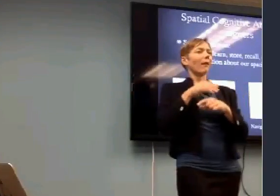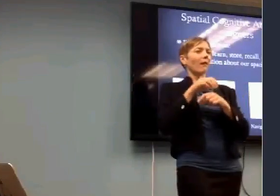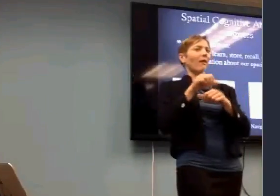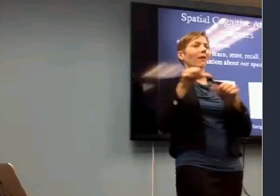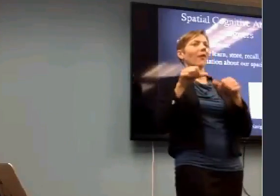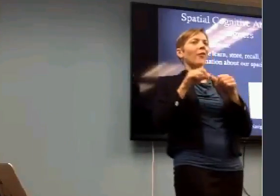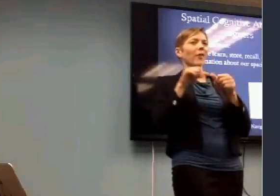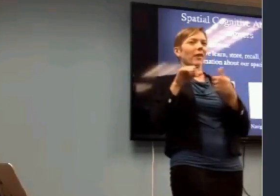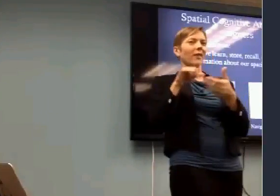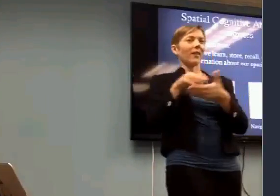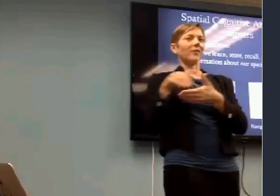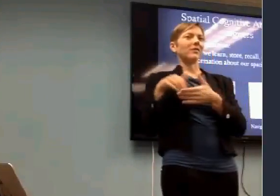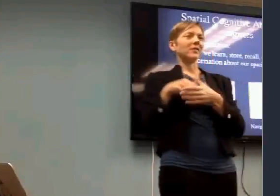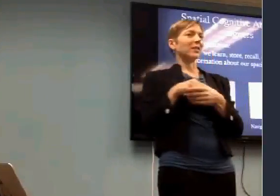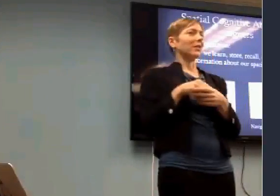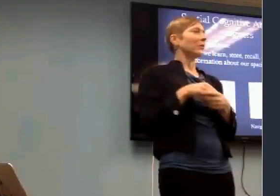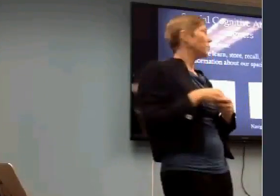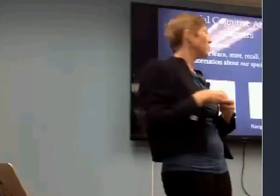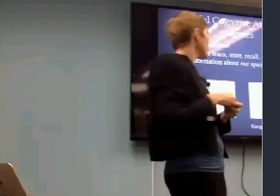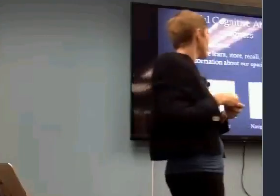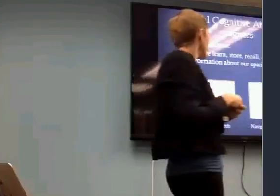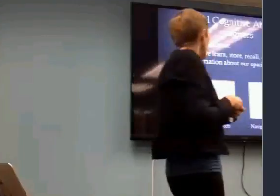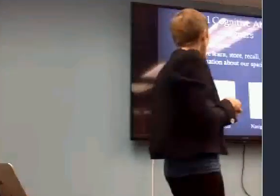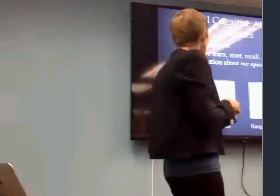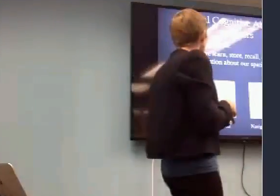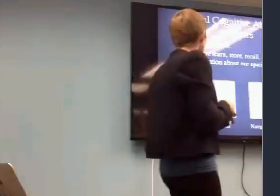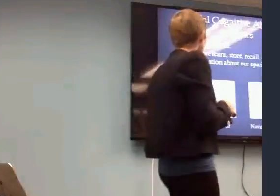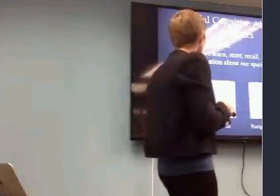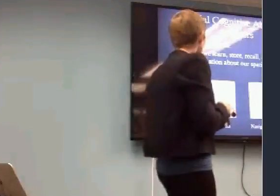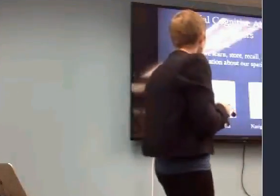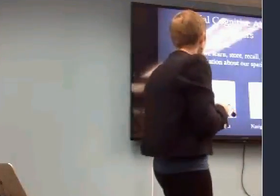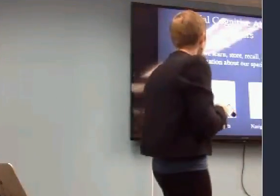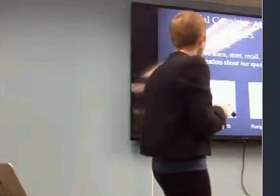cognitive abilities, and this is more my area of study.